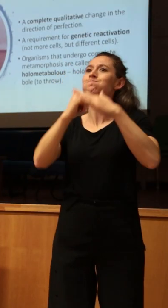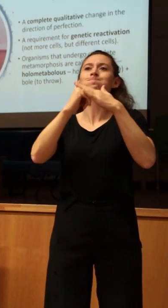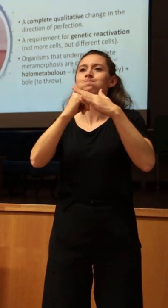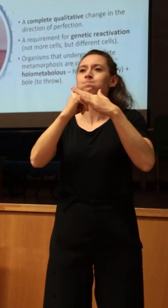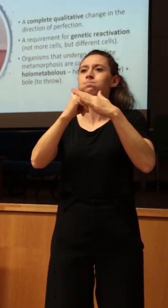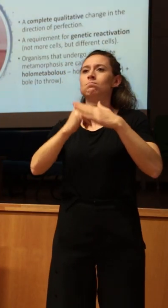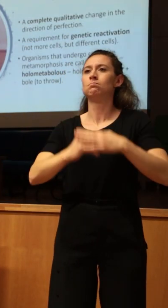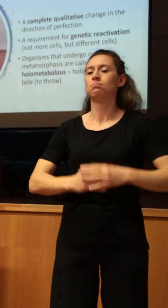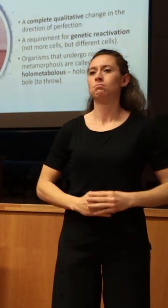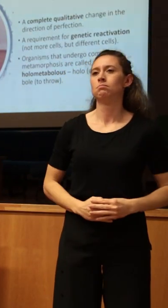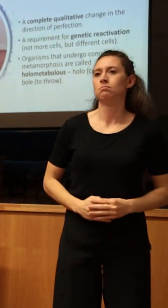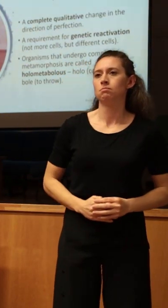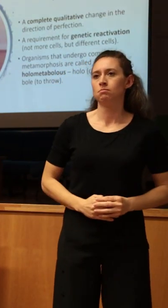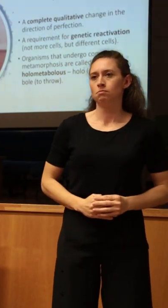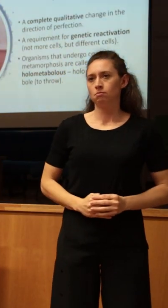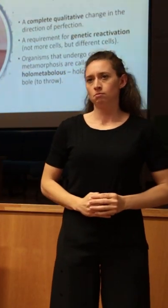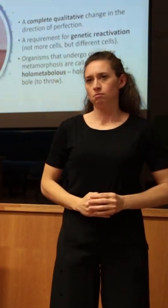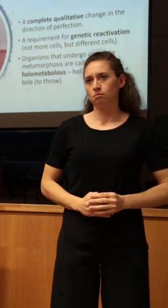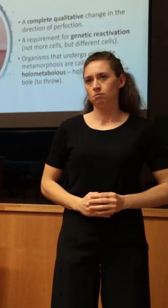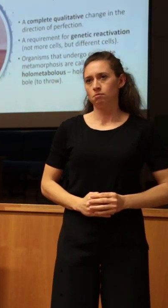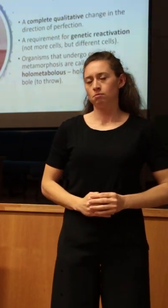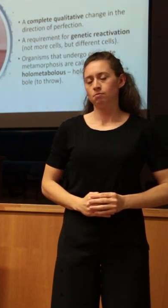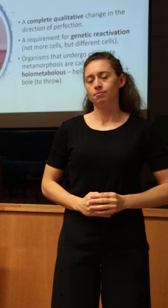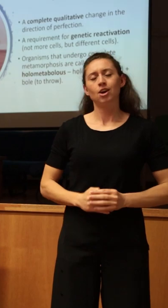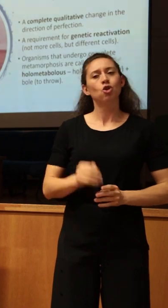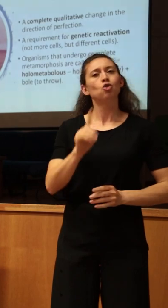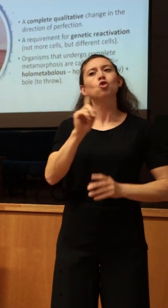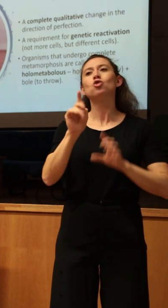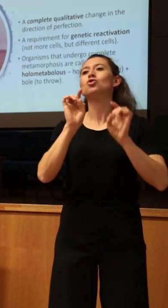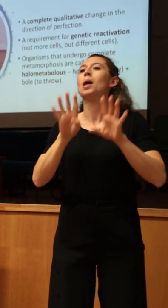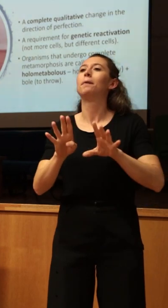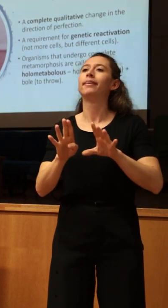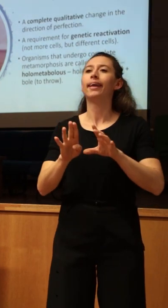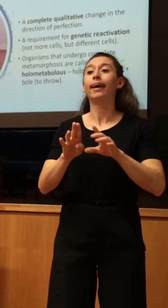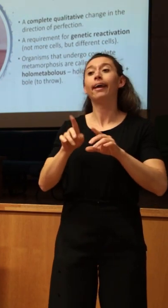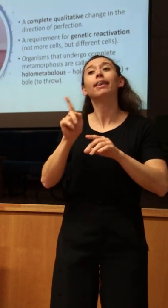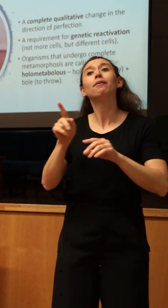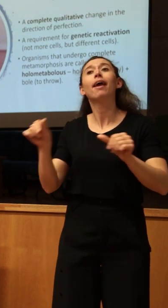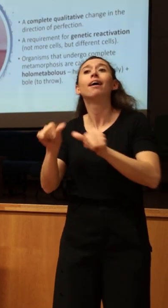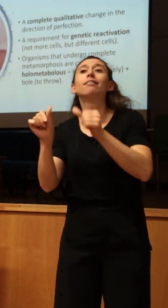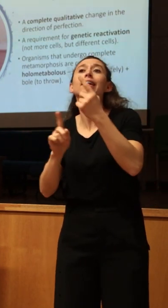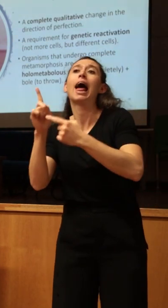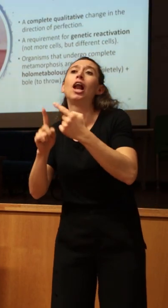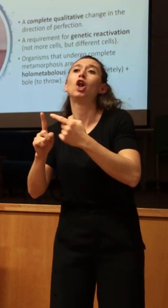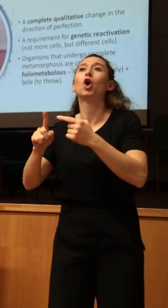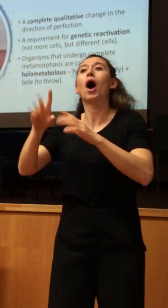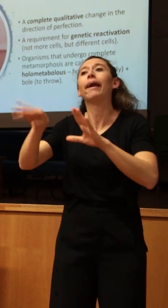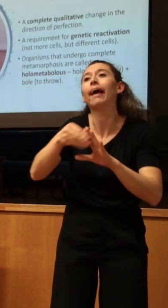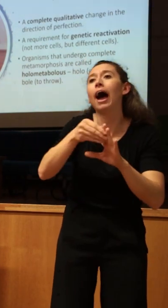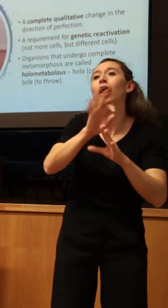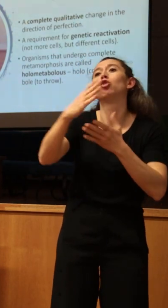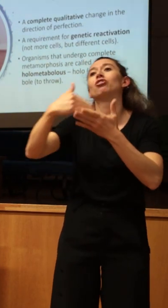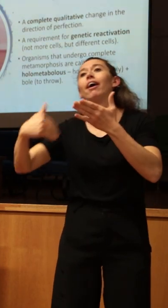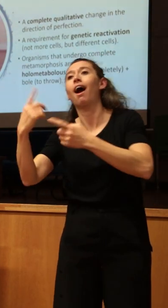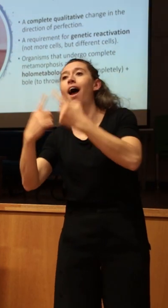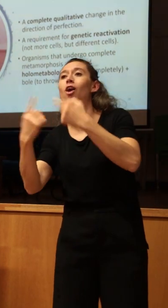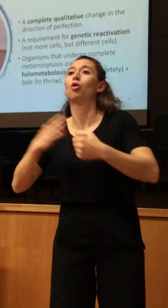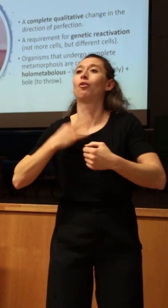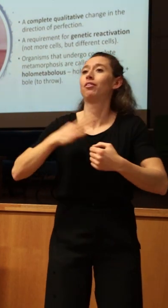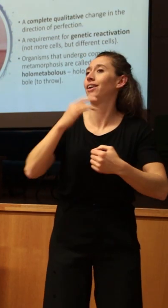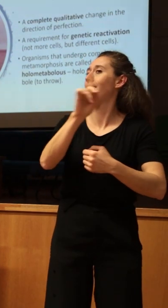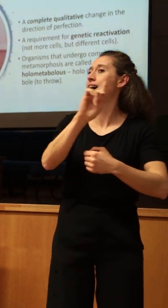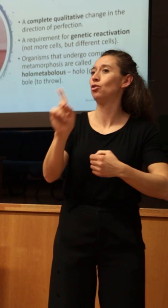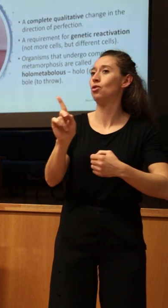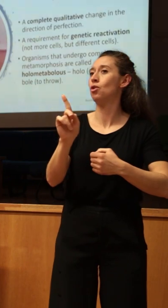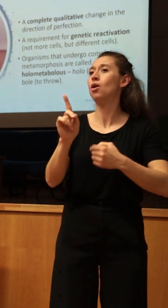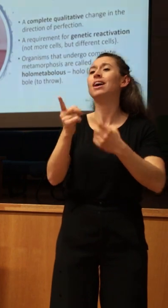mind that it's not just doing something more. No es solamente hacer algo más or less, o algo de menos. It's a complete